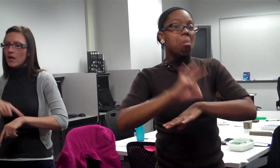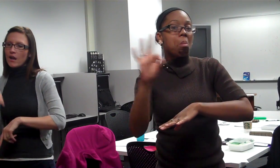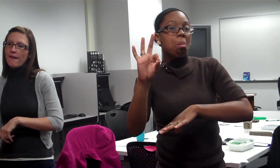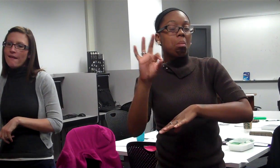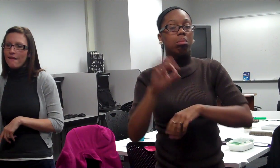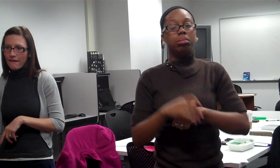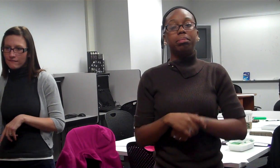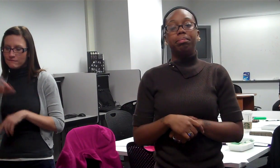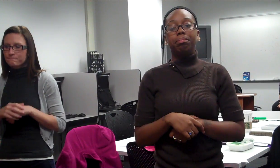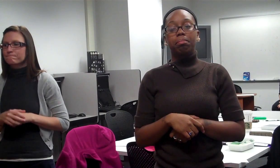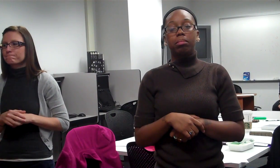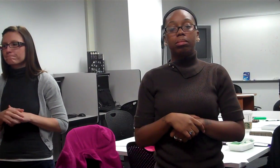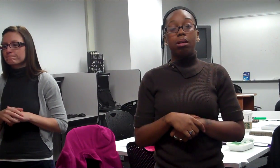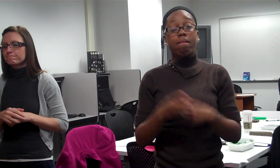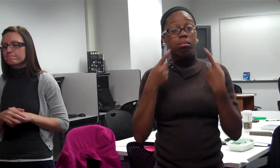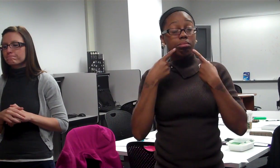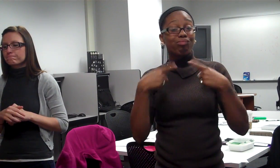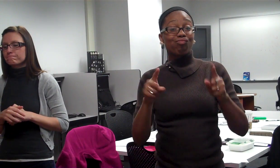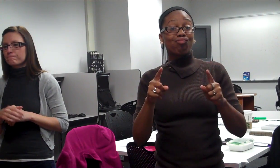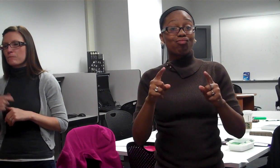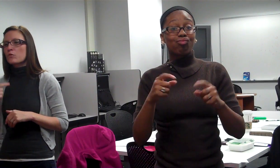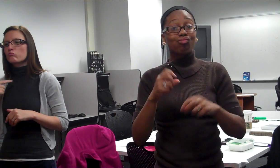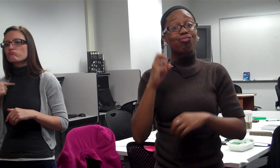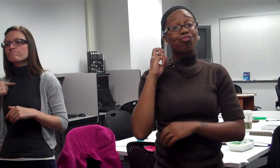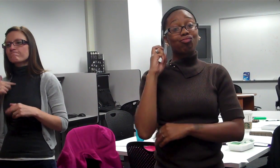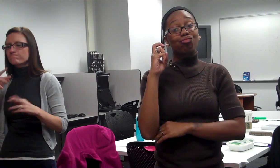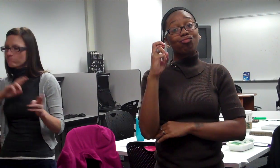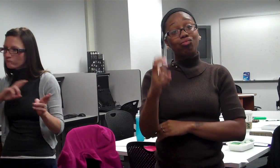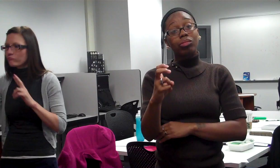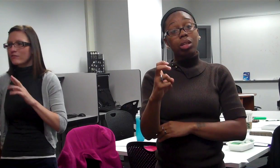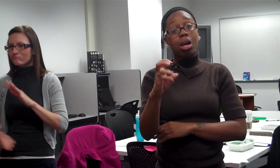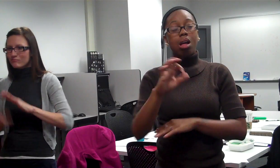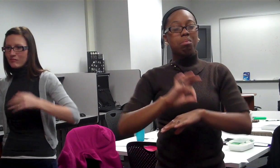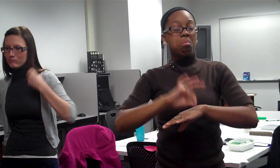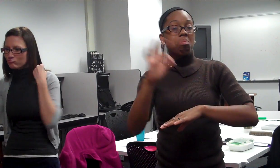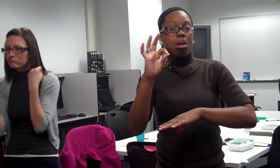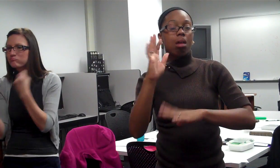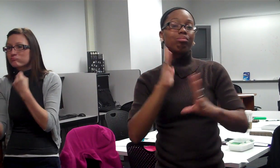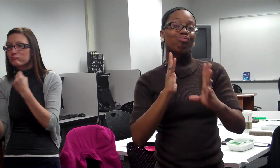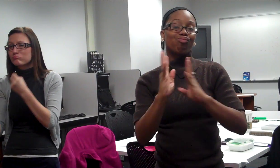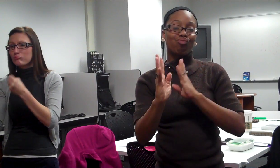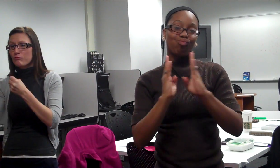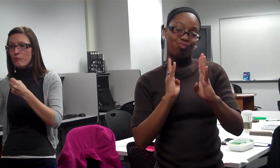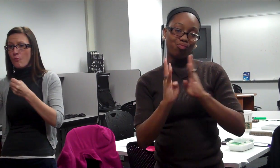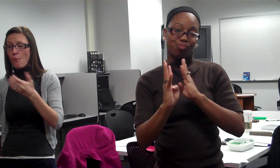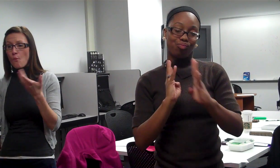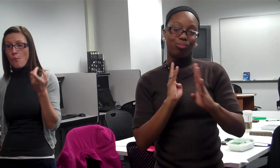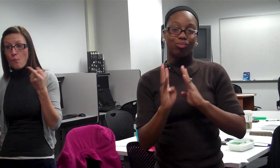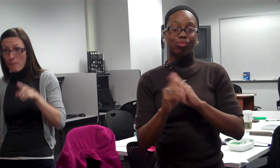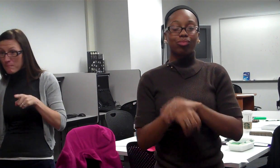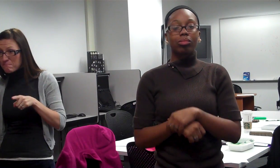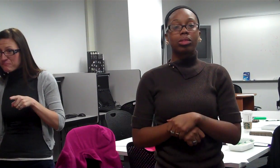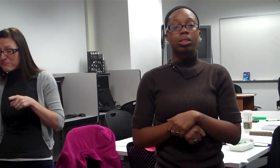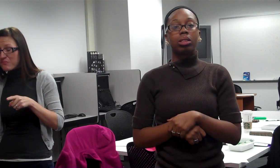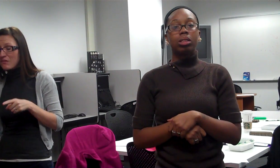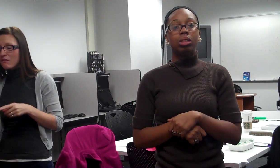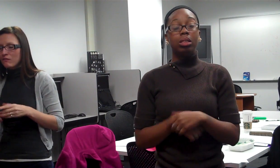So we get on the road, and of course around 9 o'clock there's traffic. So we're running extremely